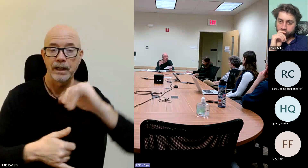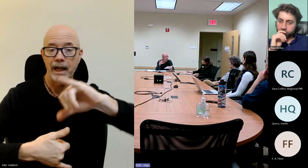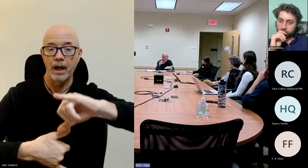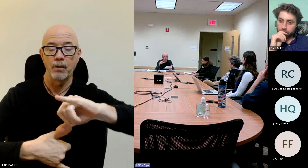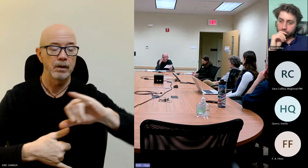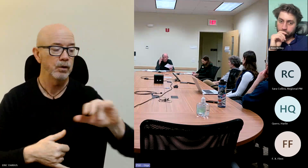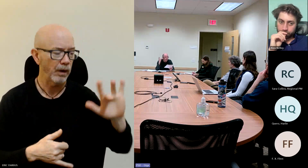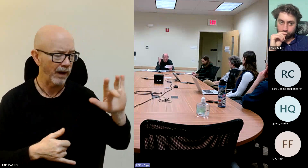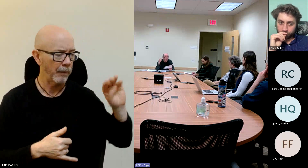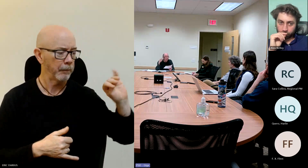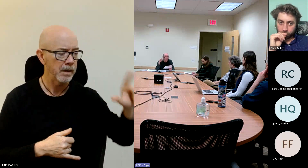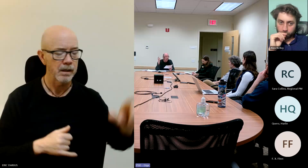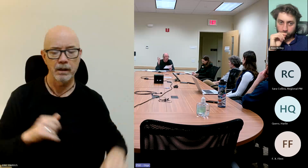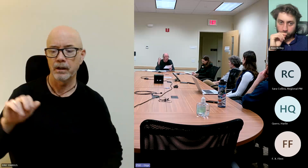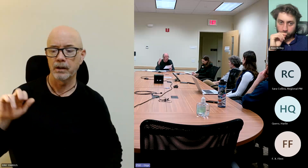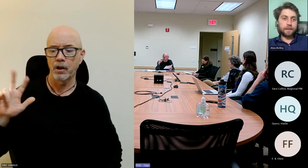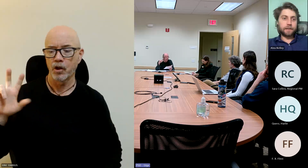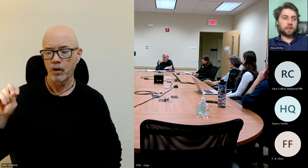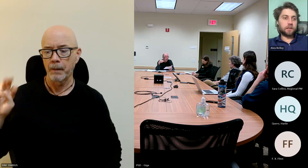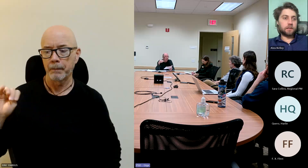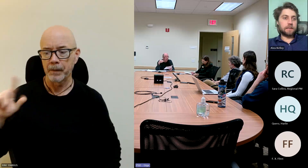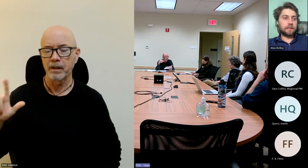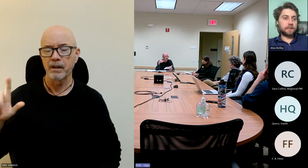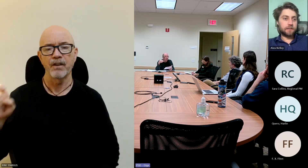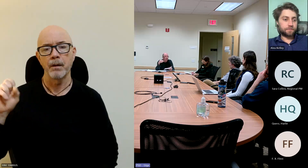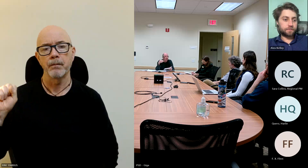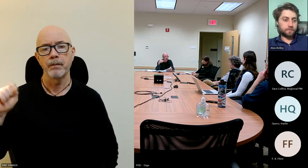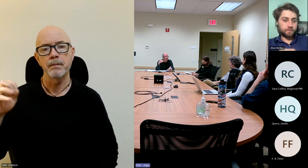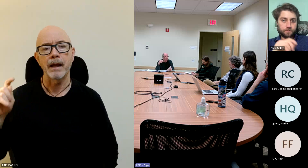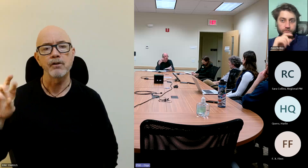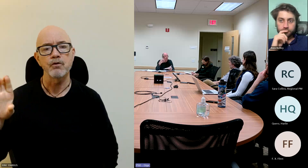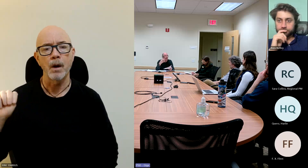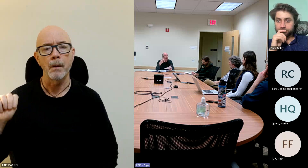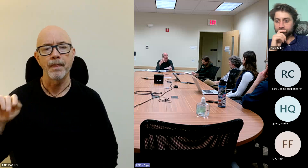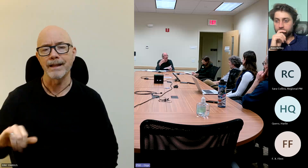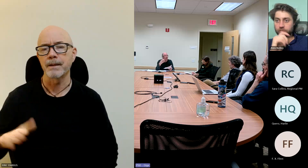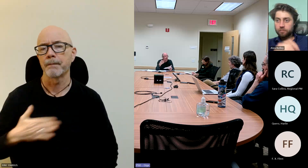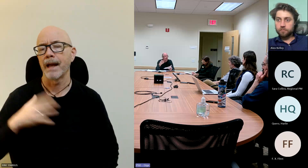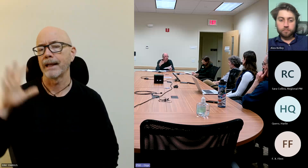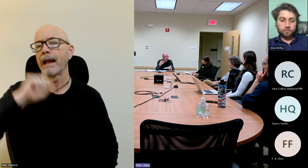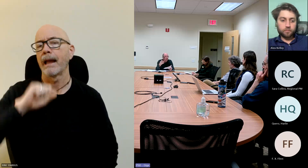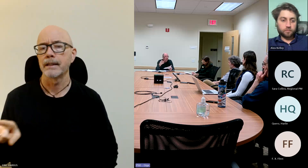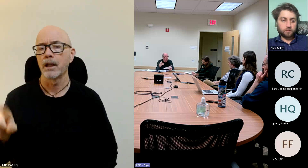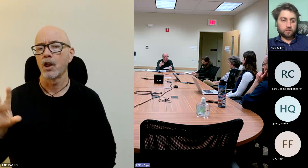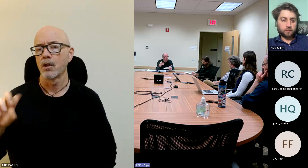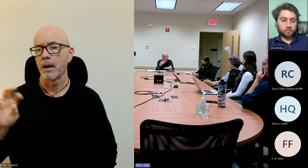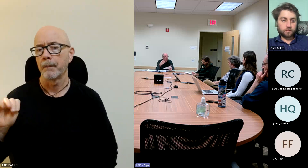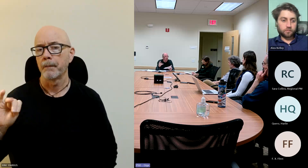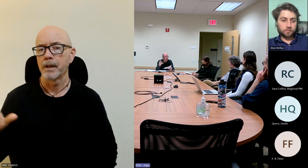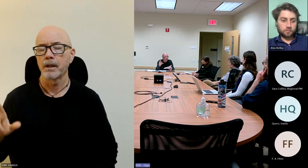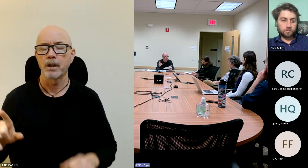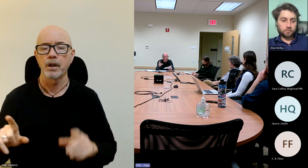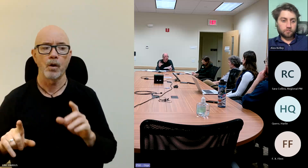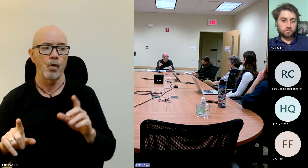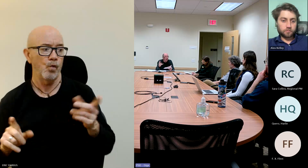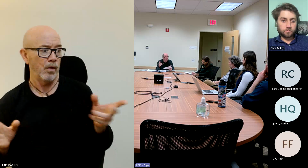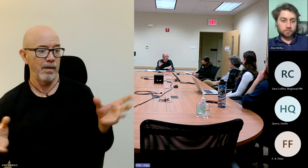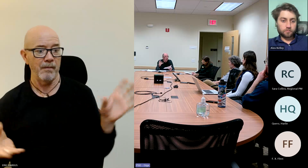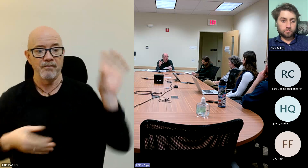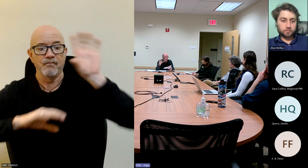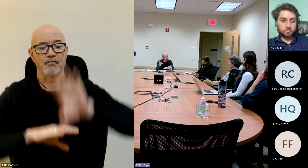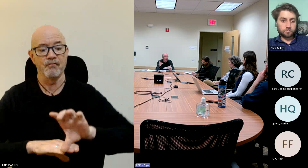worth of spectrum, that's an educated estimate, would have been at our discretion to use to build a reliable